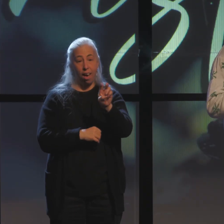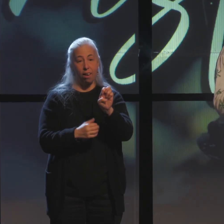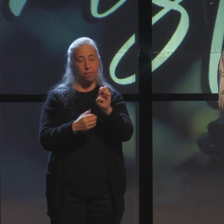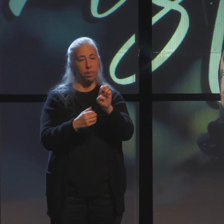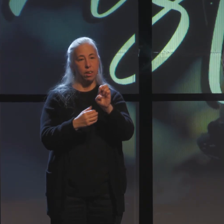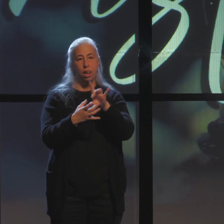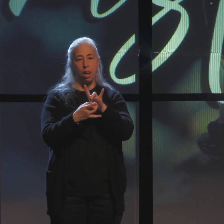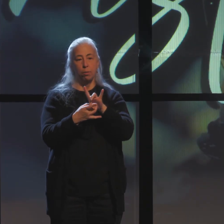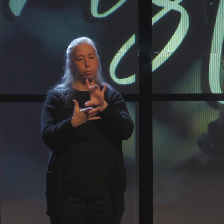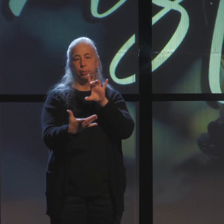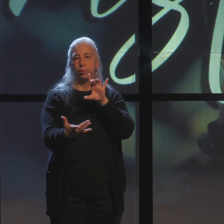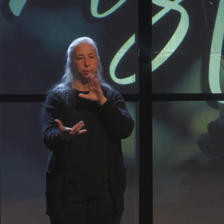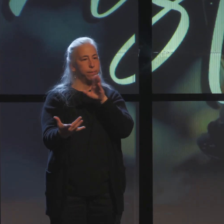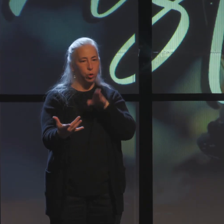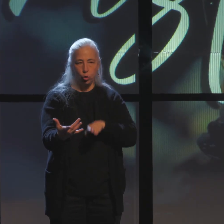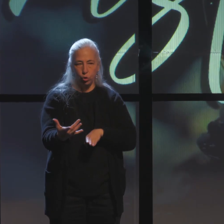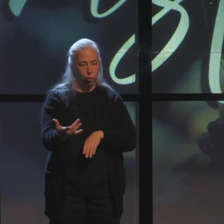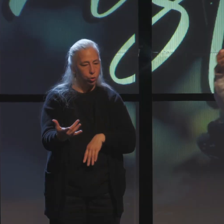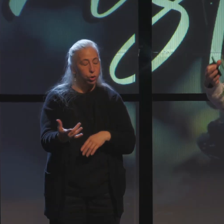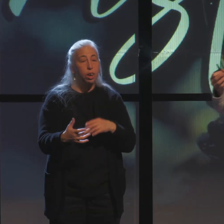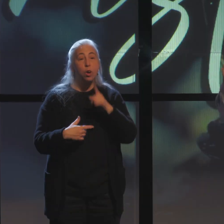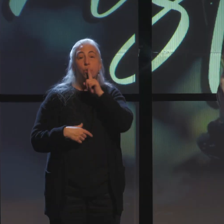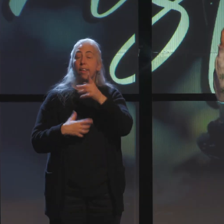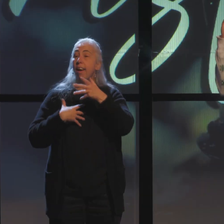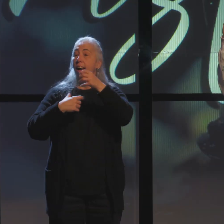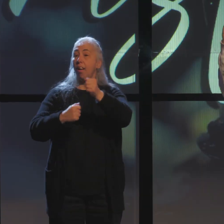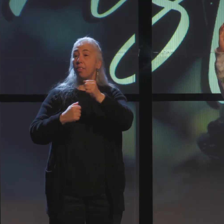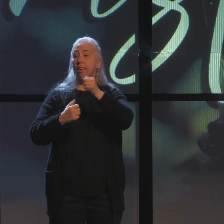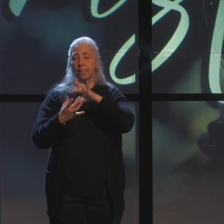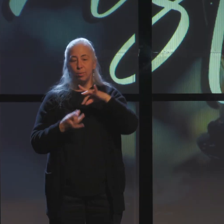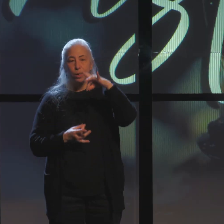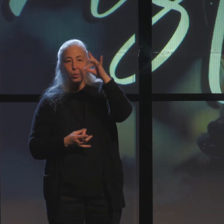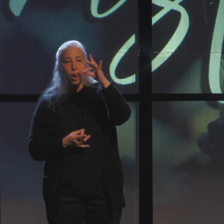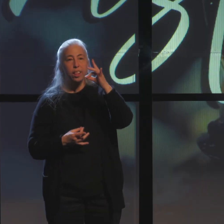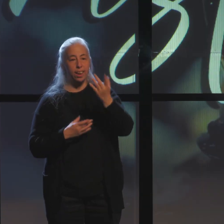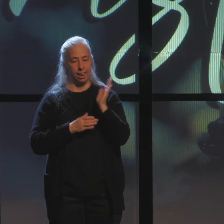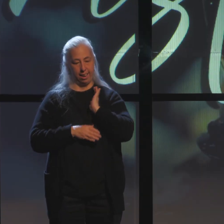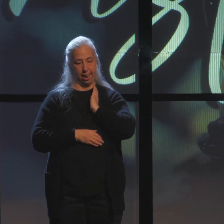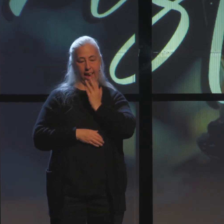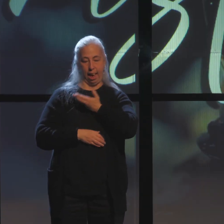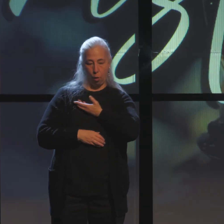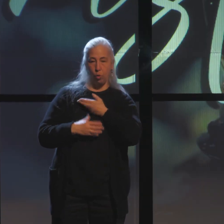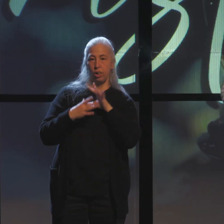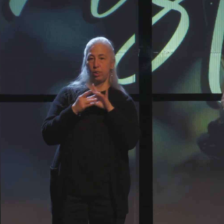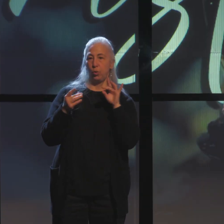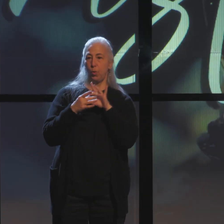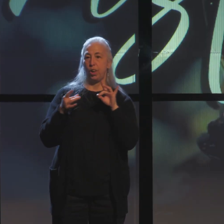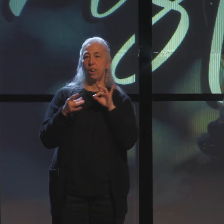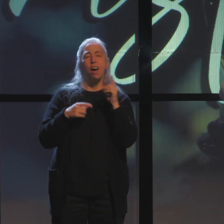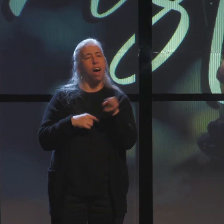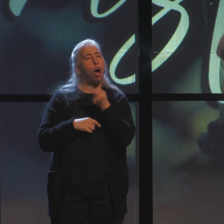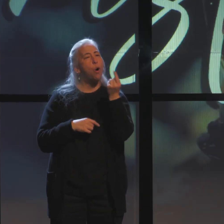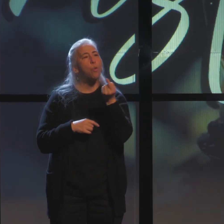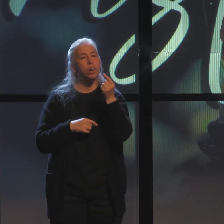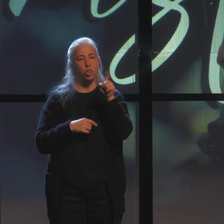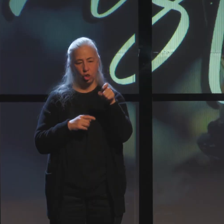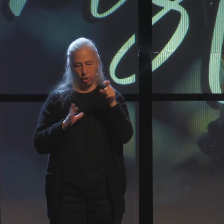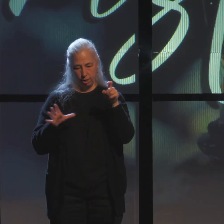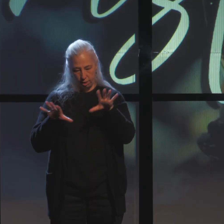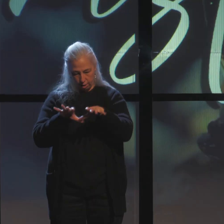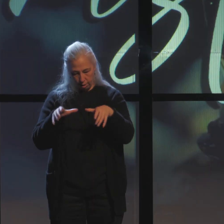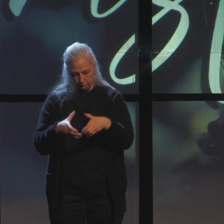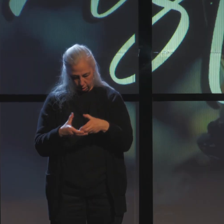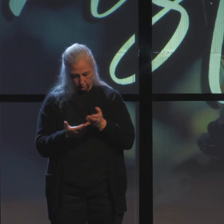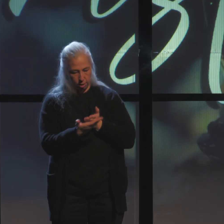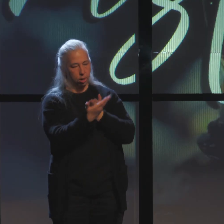And here's the thing, healthy spirituality, healthy participation in an our group, in that second dome of meaning, should always point us to the